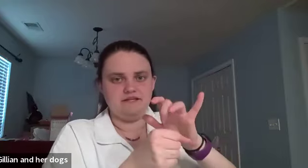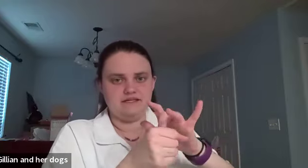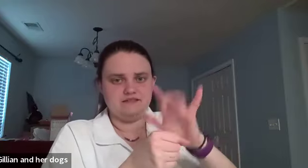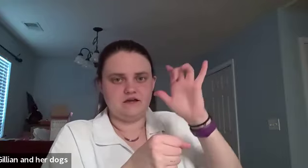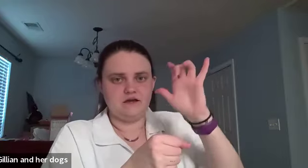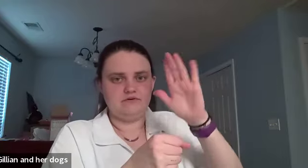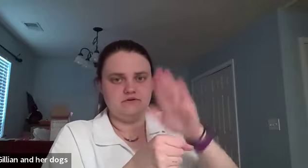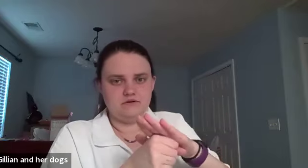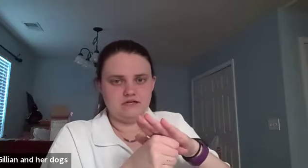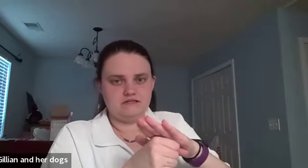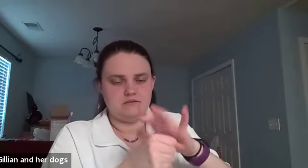flick it up and down.